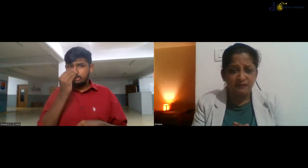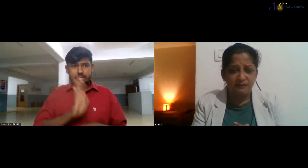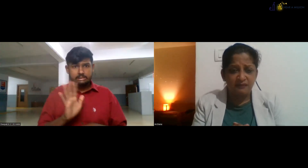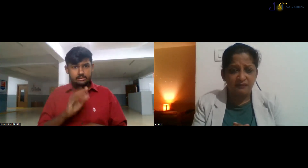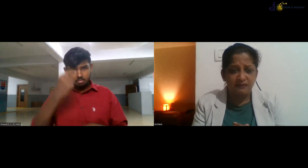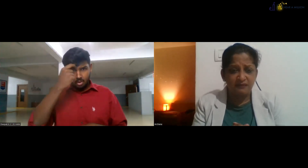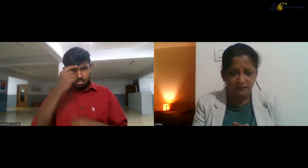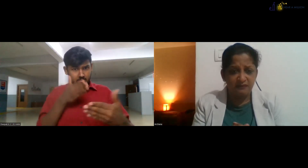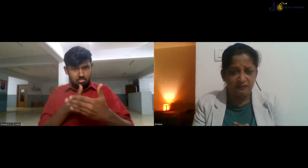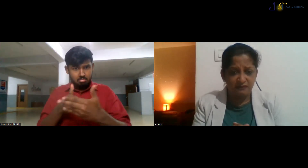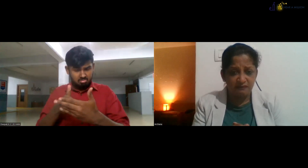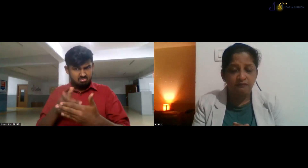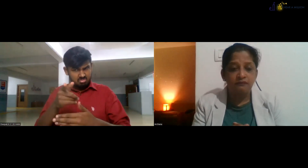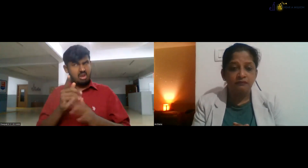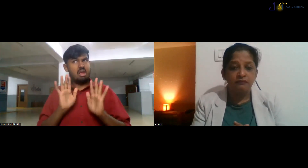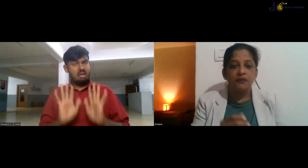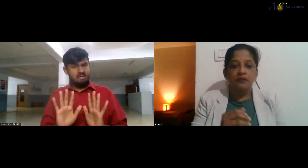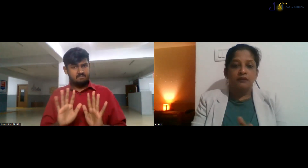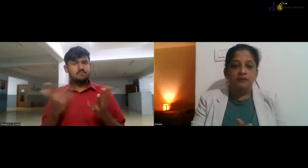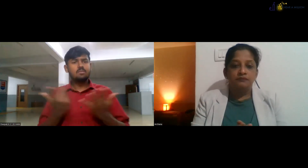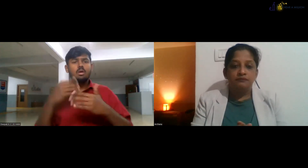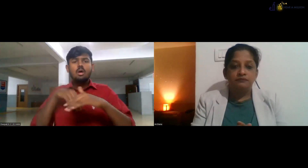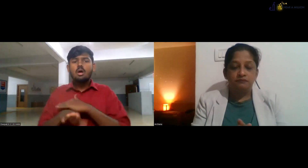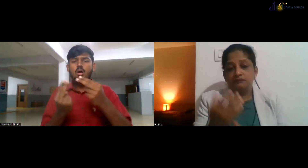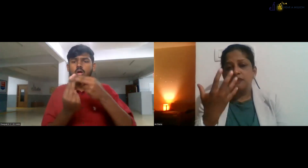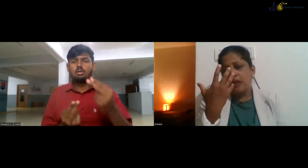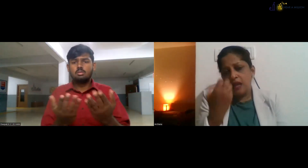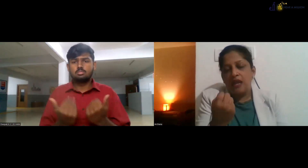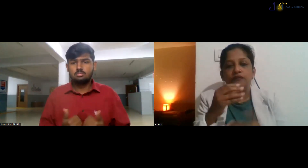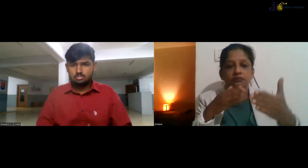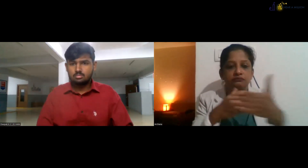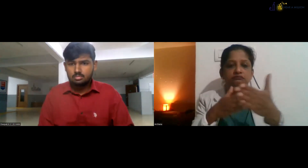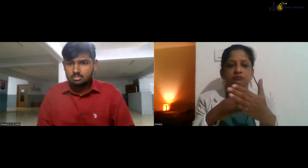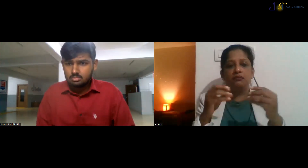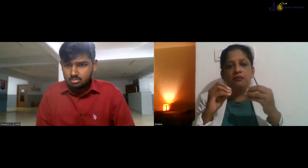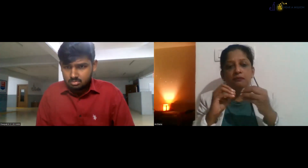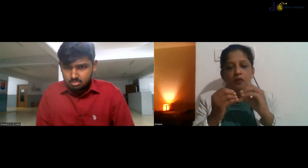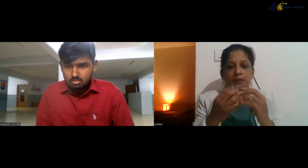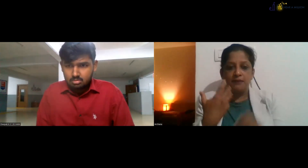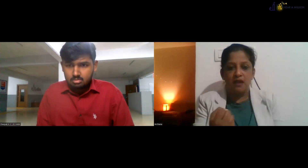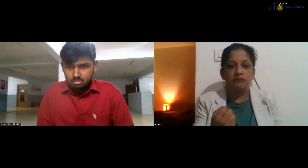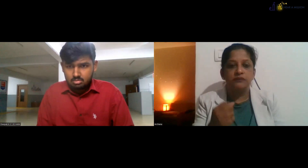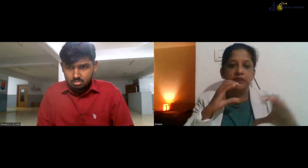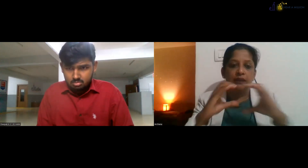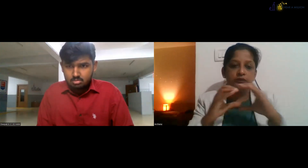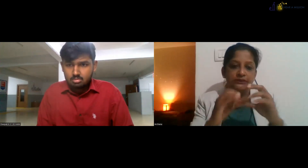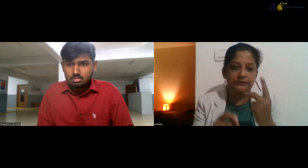Deepak being a man and Archana being a woman, do you think that there was a challenges you faced being a deaf